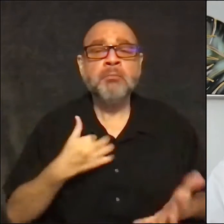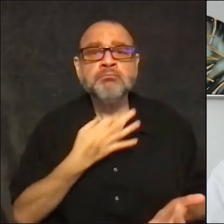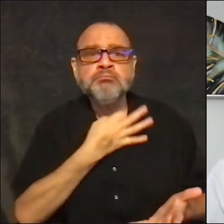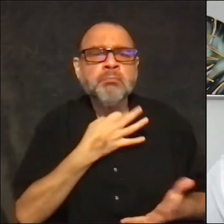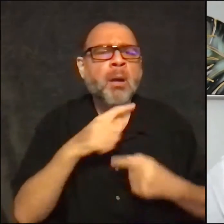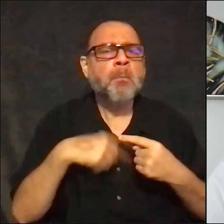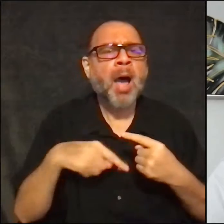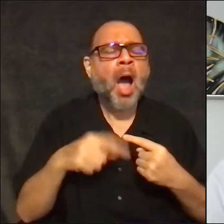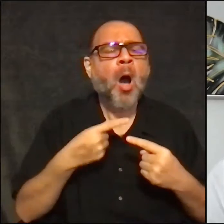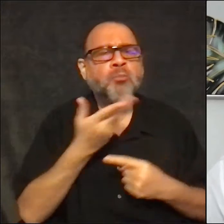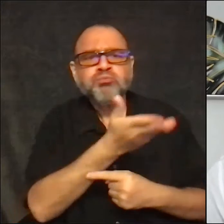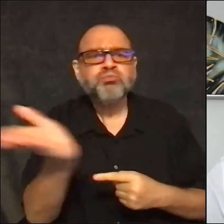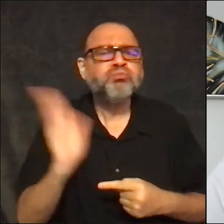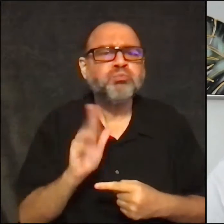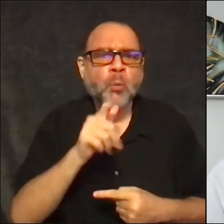please drop in your city